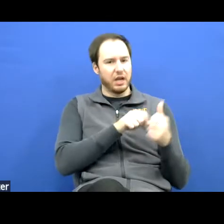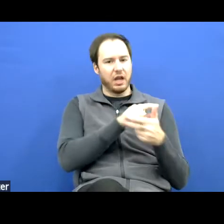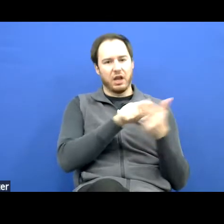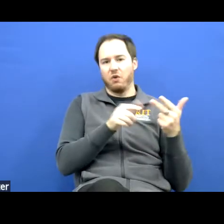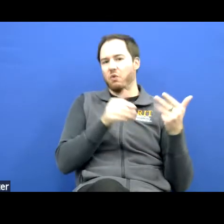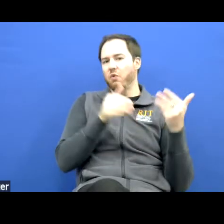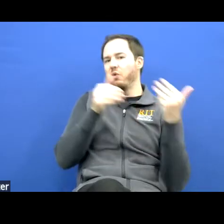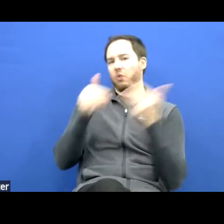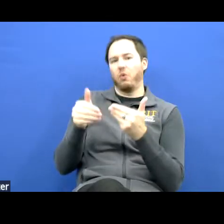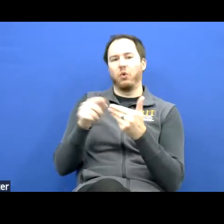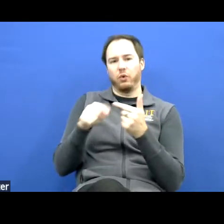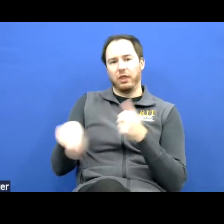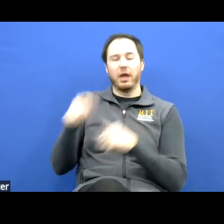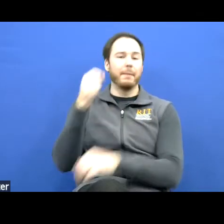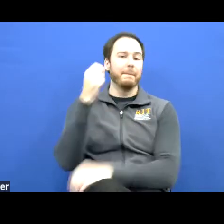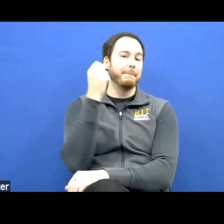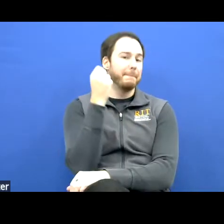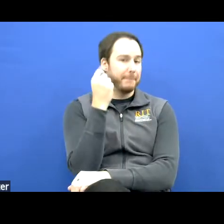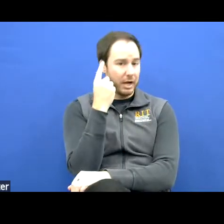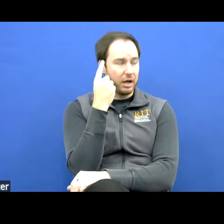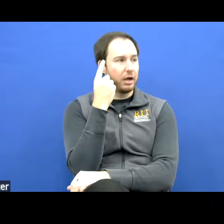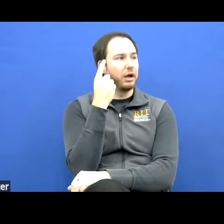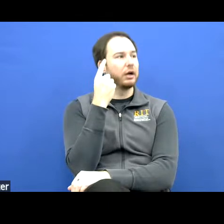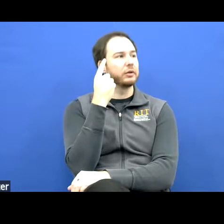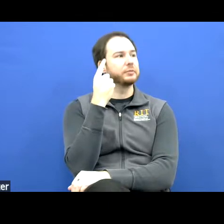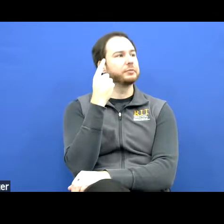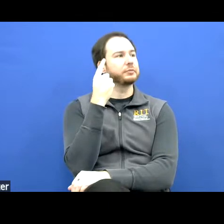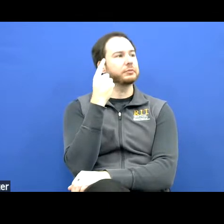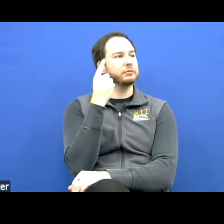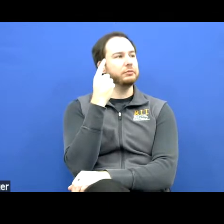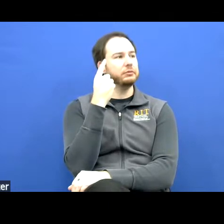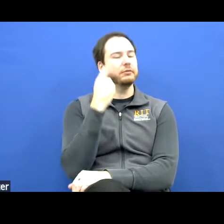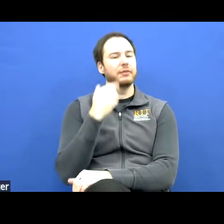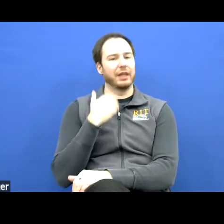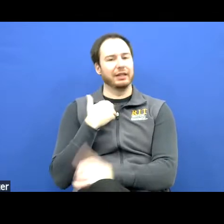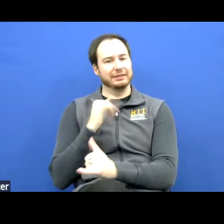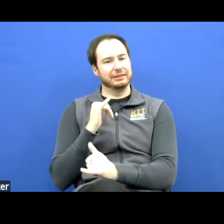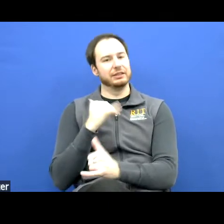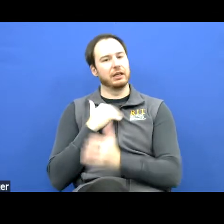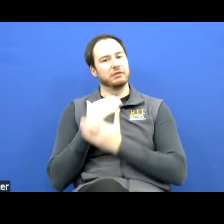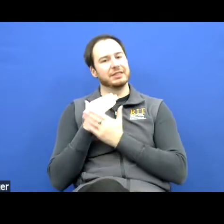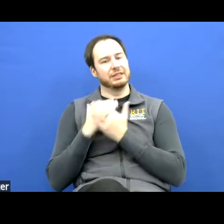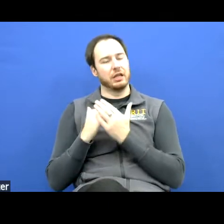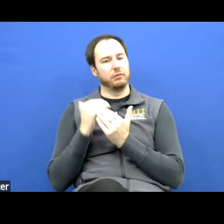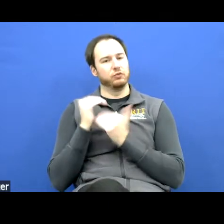this. That said, there are certain restrictions